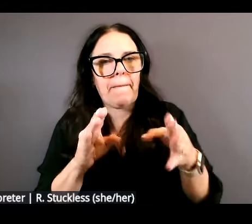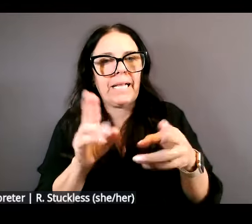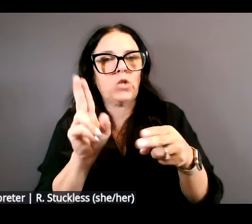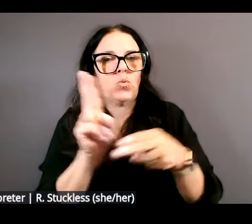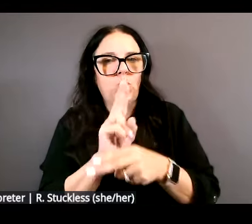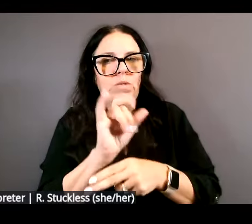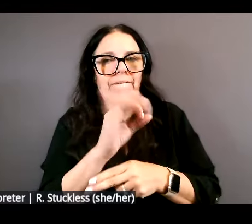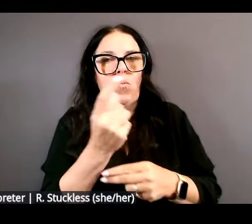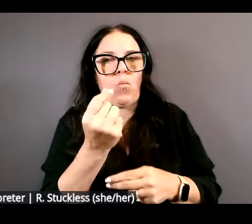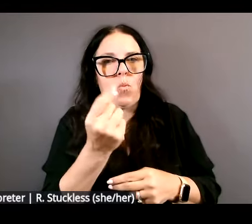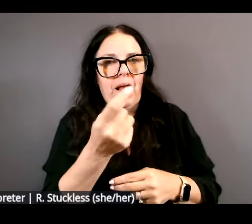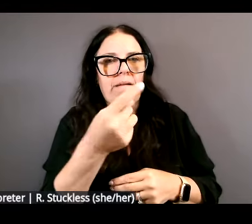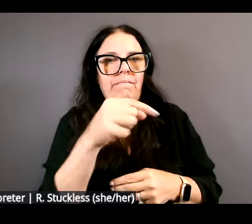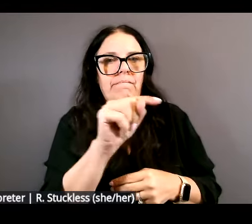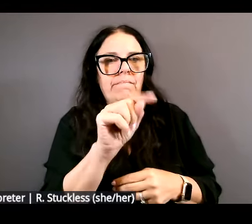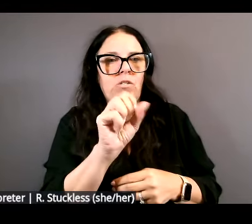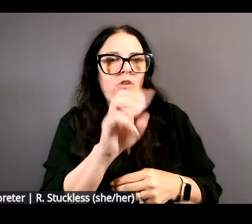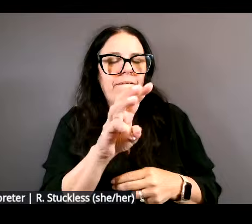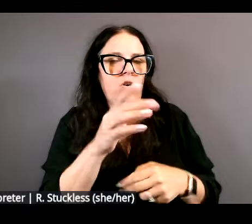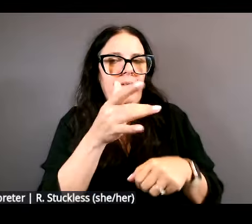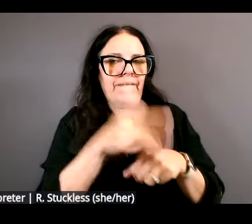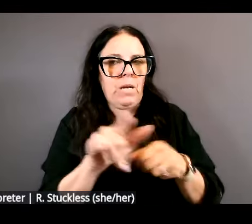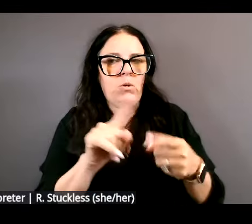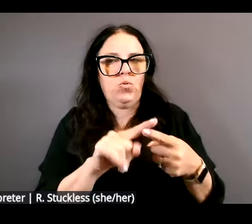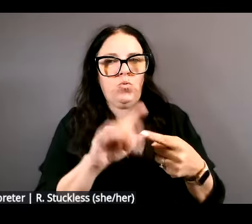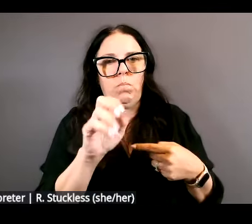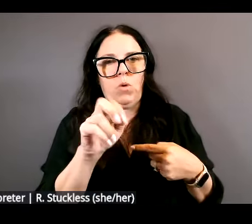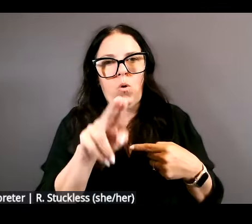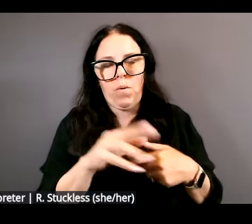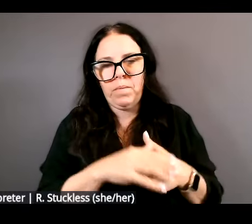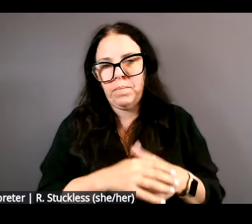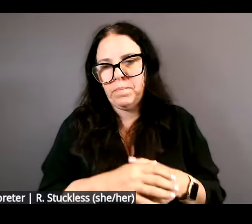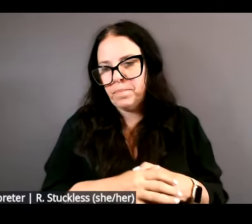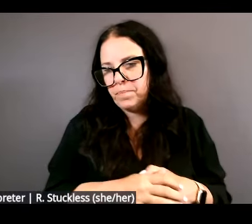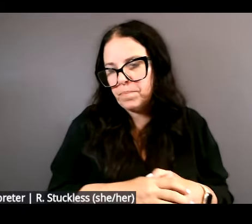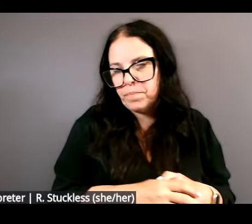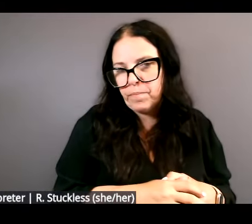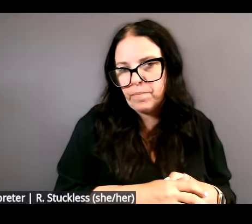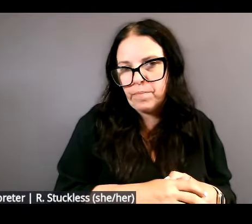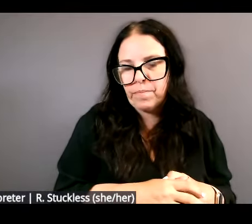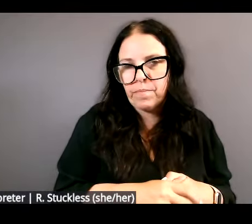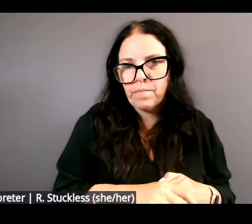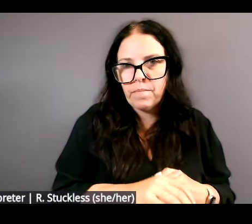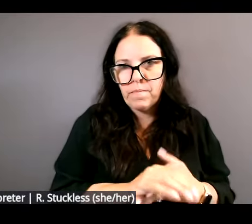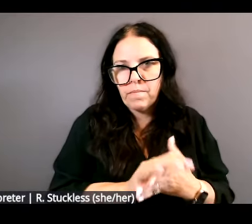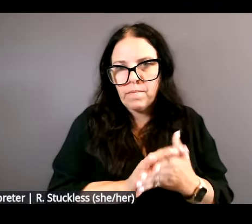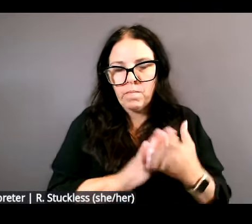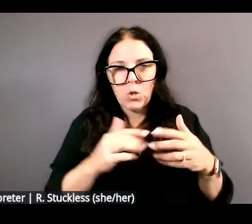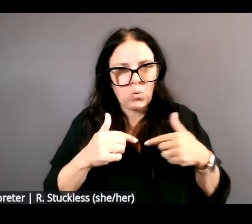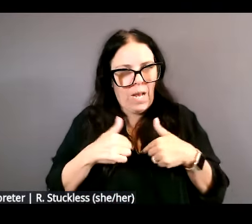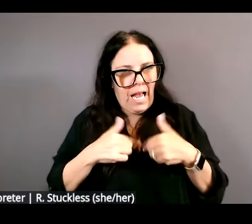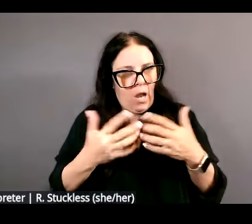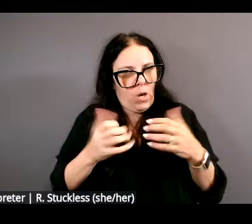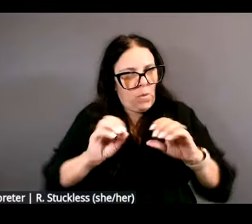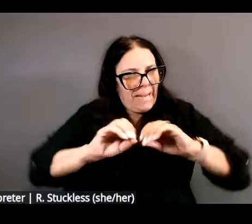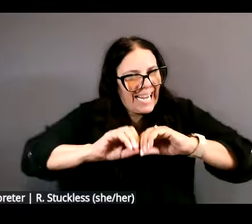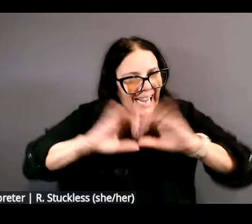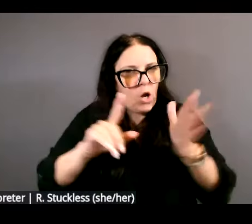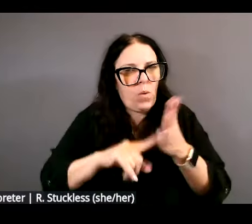the software is available to the Bureau of Elections. What you're asking just to be really crystal clear, Mhm. you're saying that